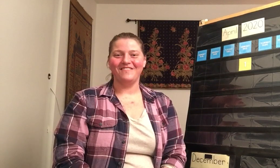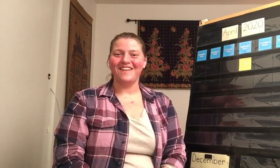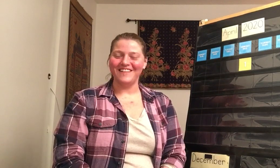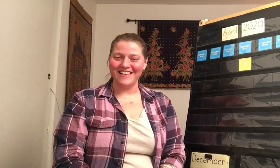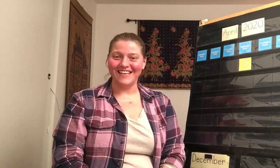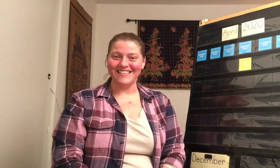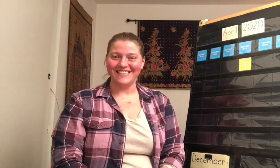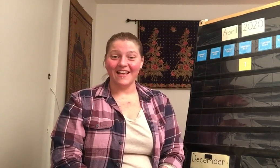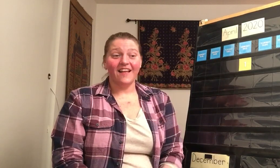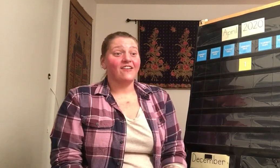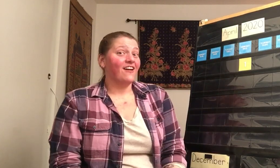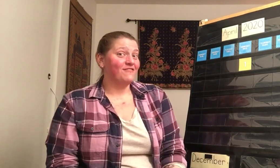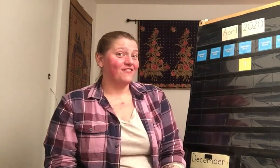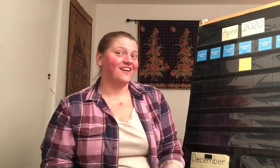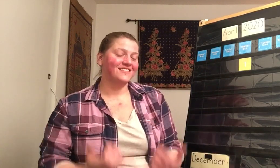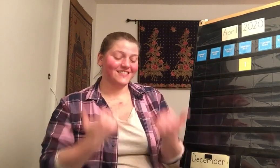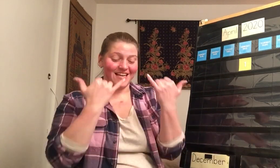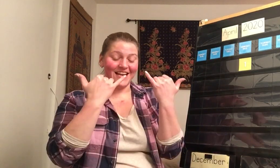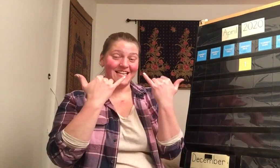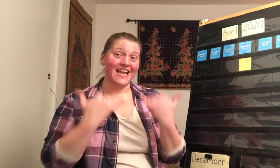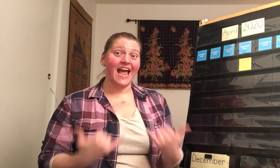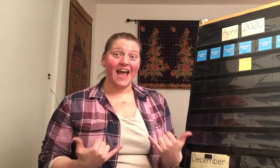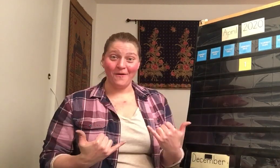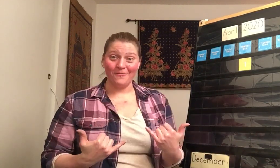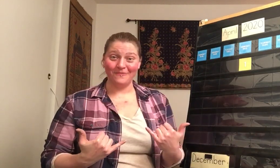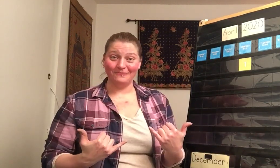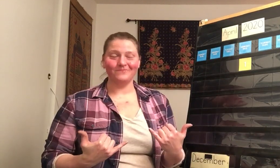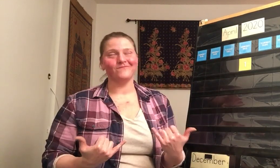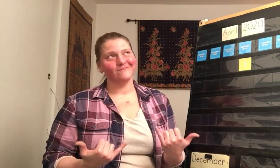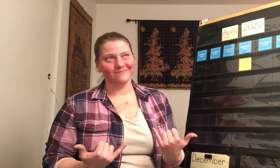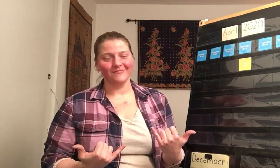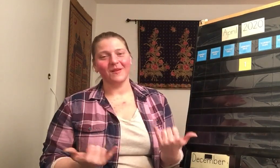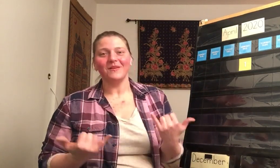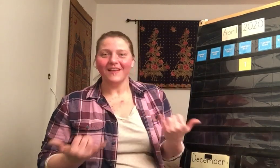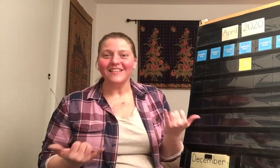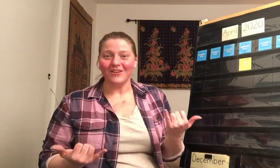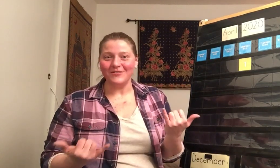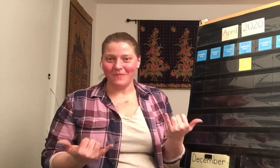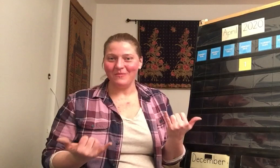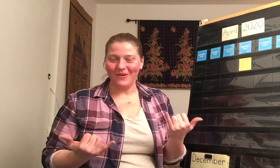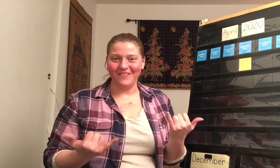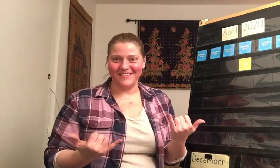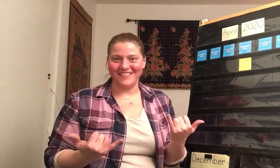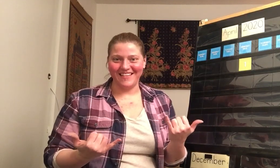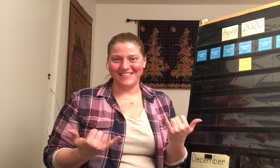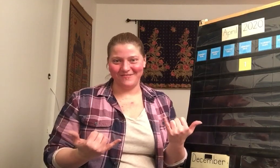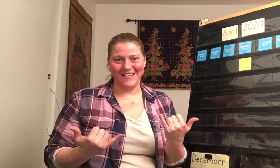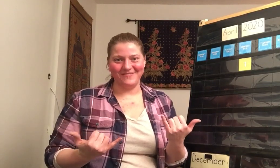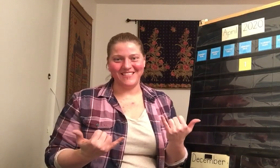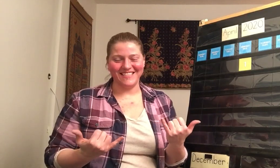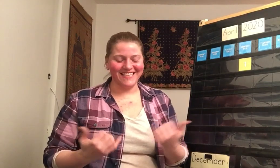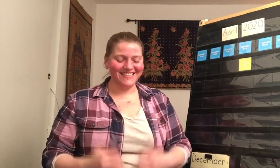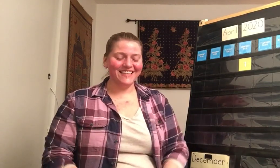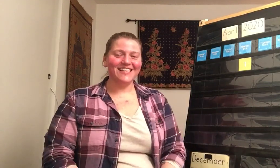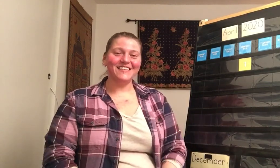Very nice. Now I forgot to say now. It's hard to remember all of the signs sometimes, isn't it? So